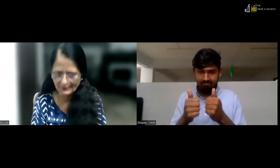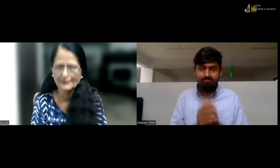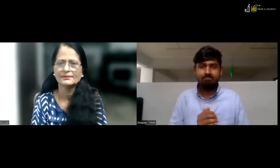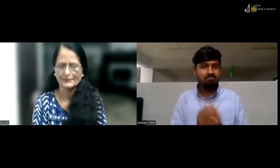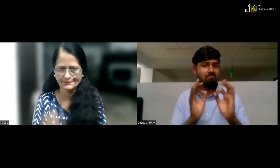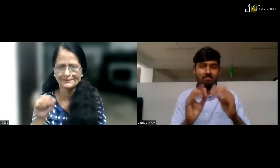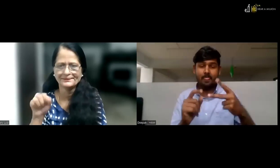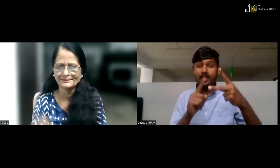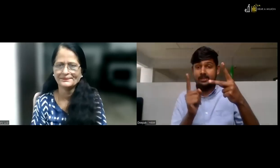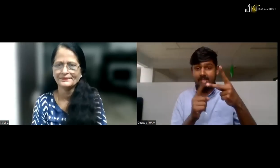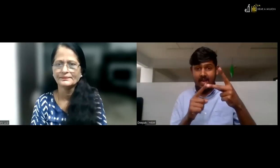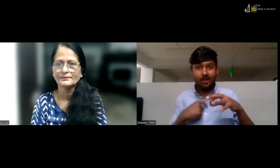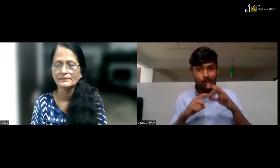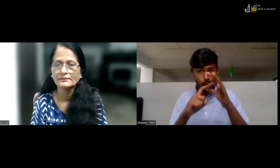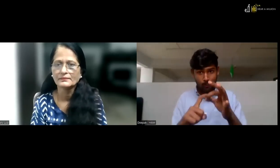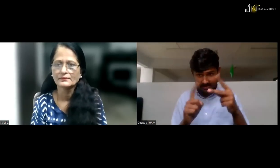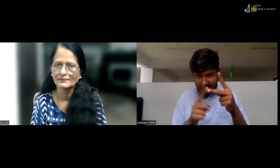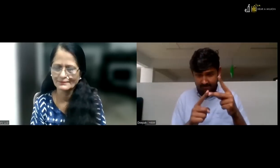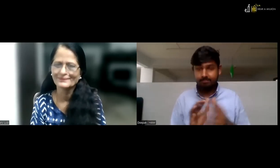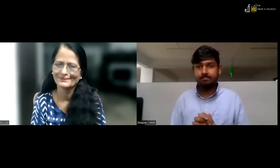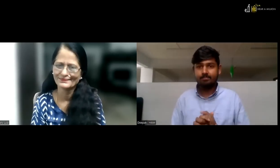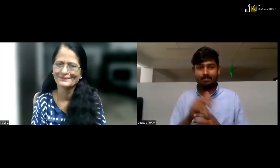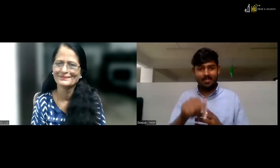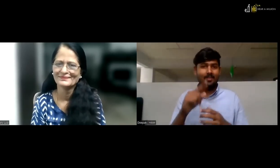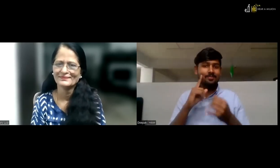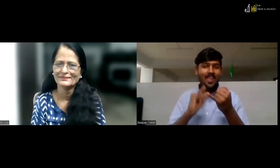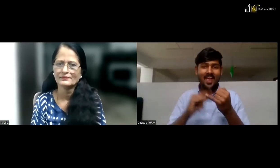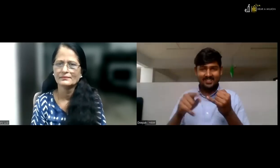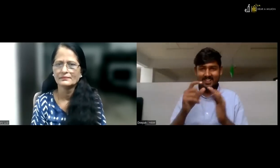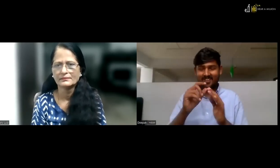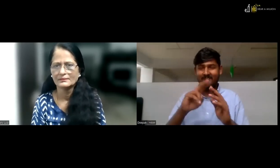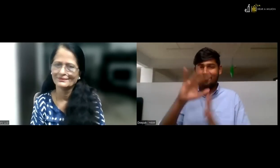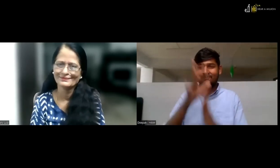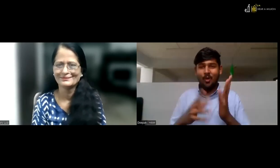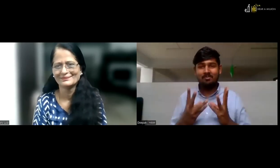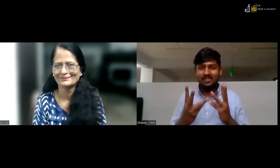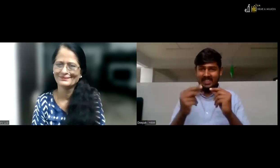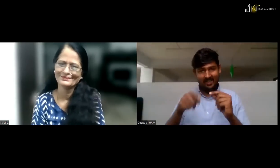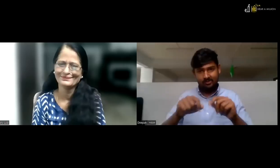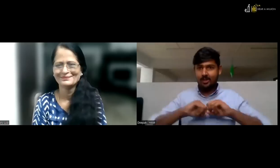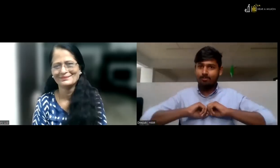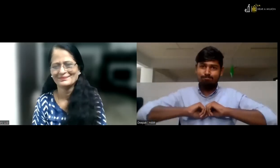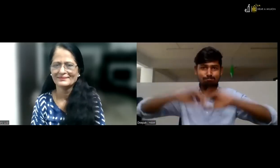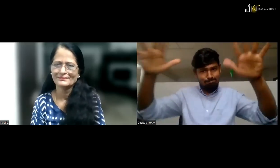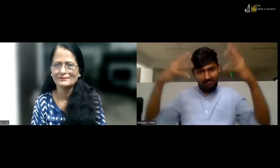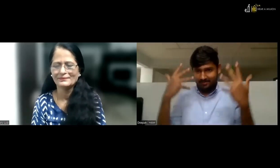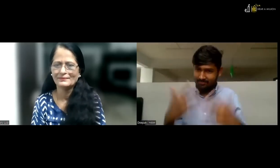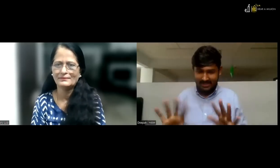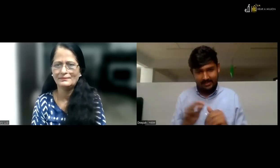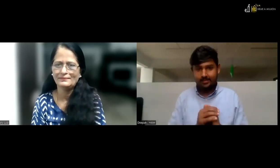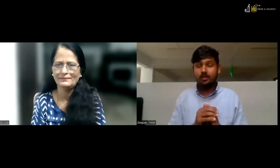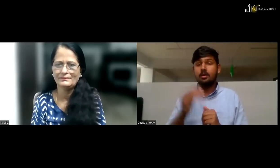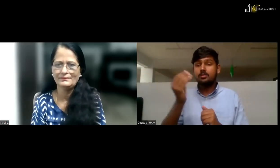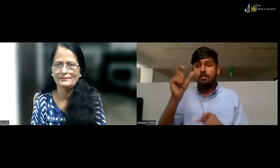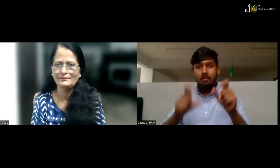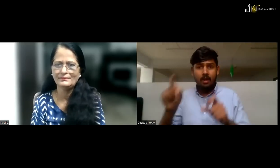this complete process, or how you are doing this. So just go ahead with this. And we have ISL form